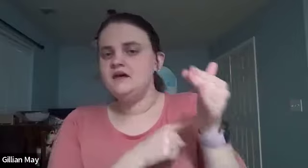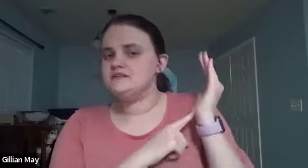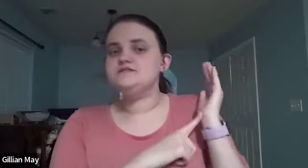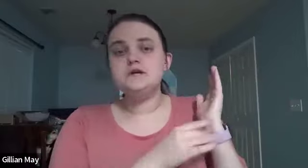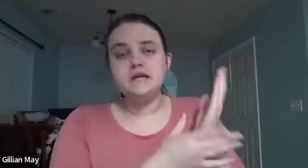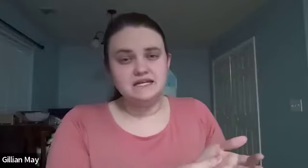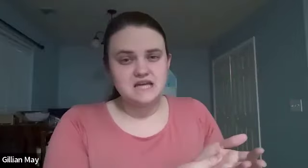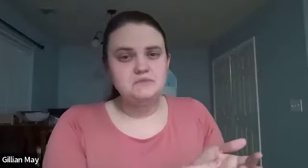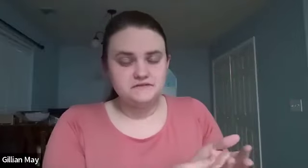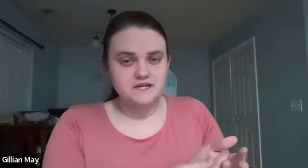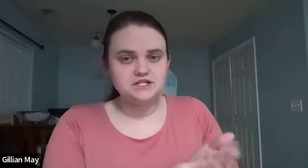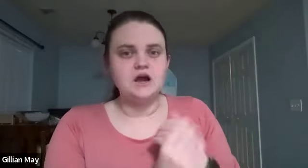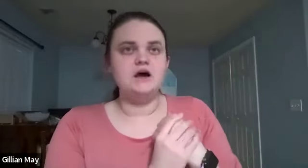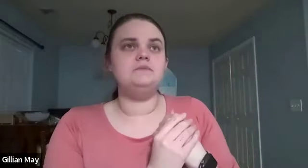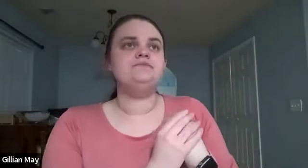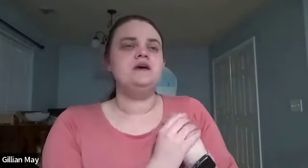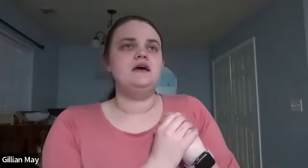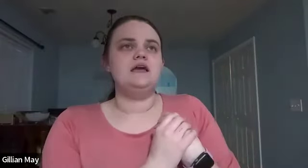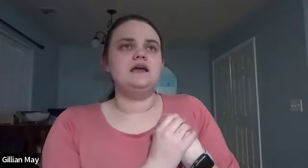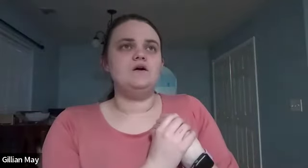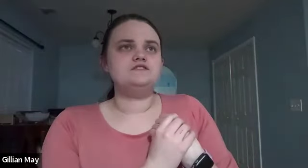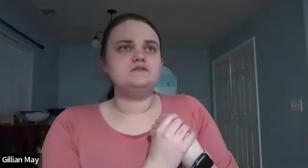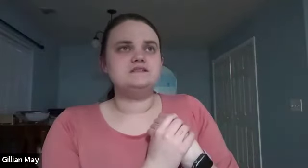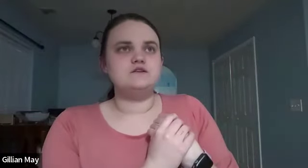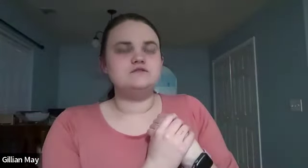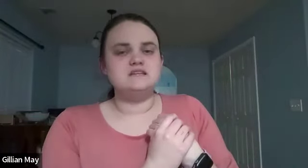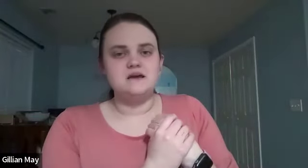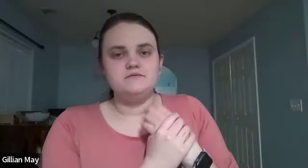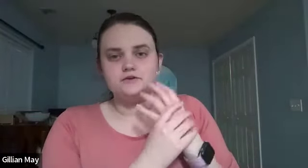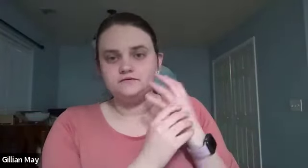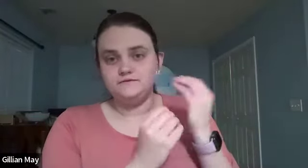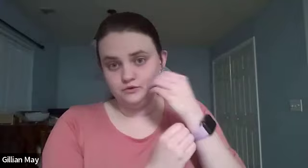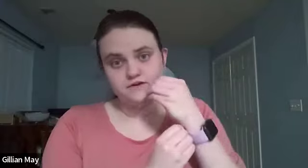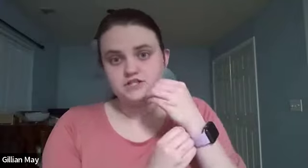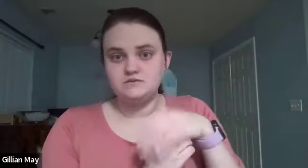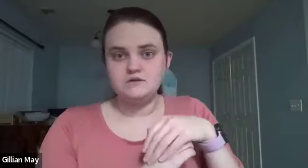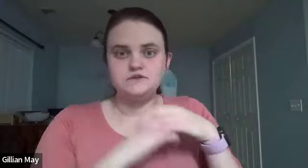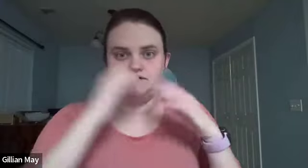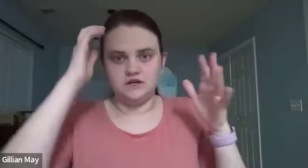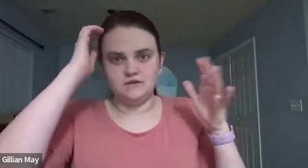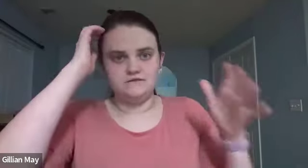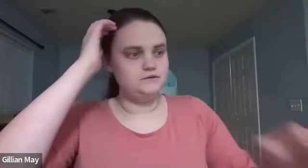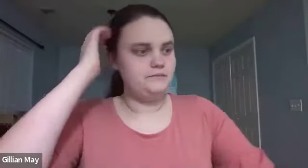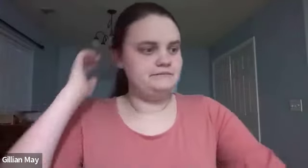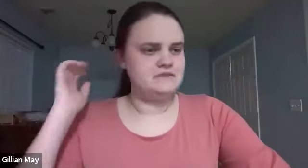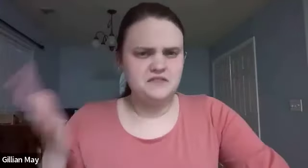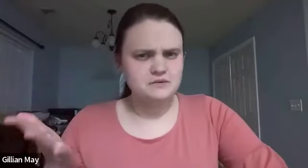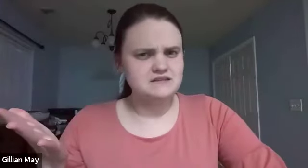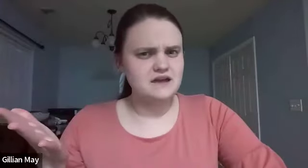This is for any type of fish. And also this is also the type for food fish as well. So if you're talking about the food. I think we did that